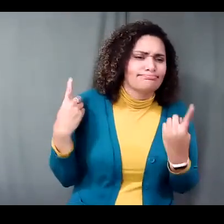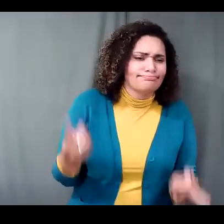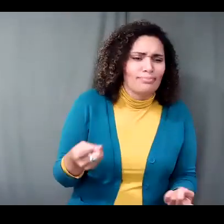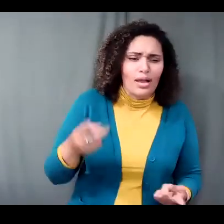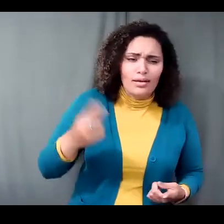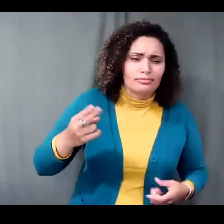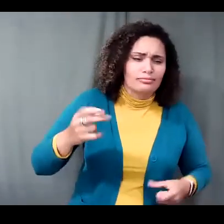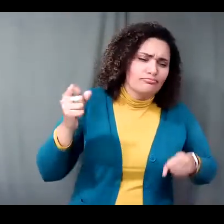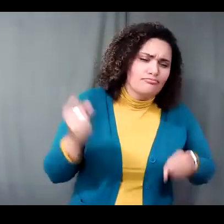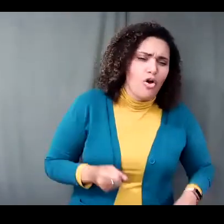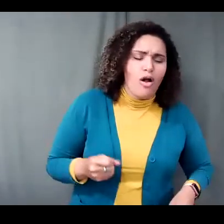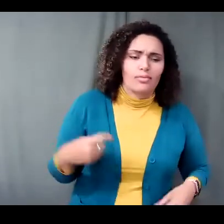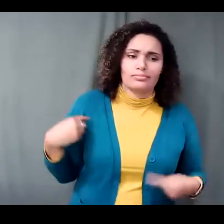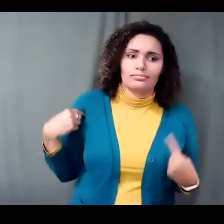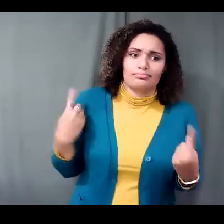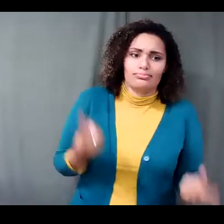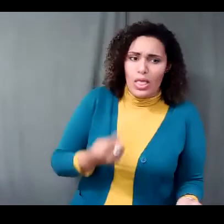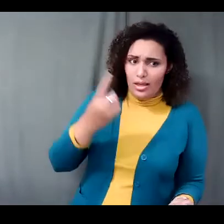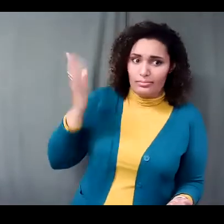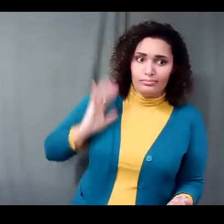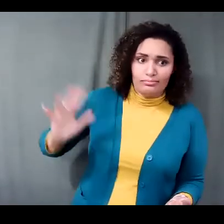in Portugal since Roman times. But